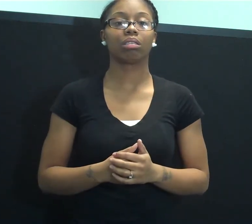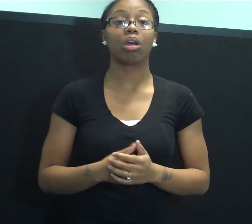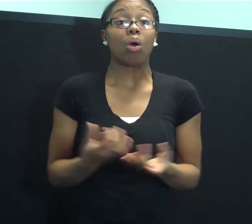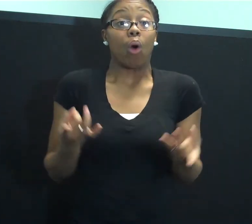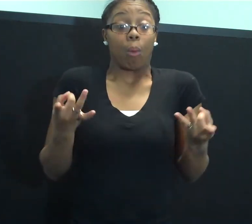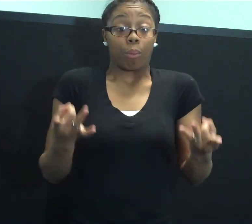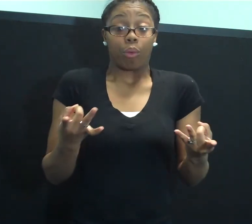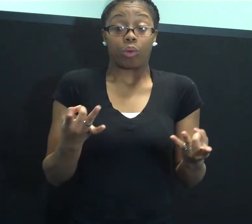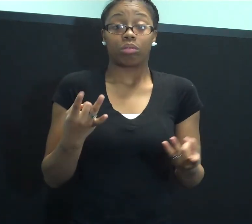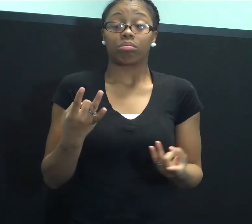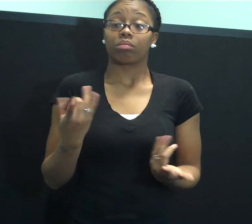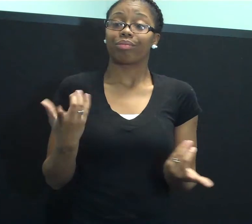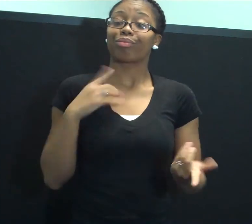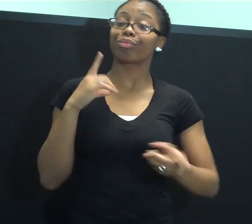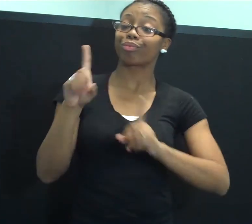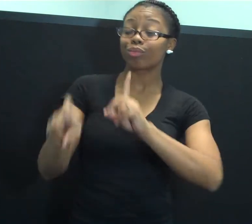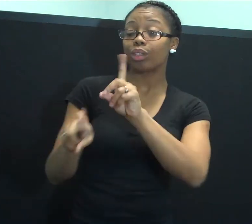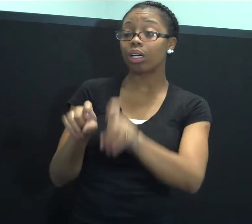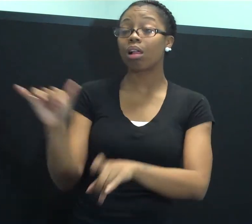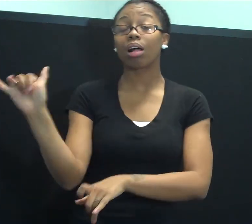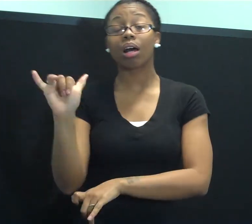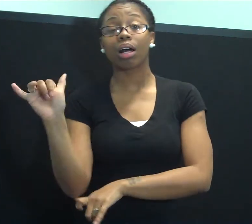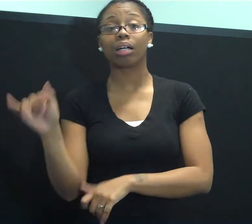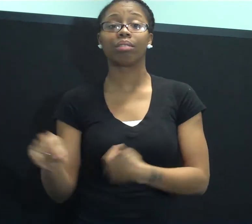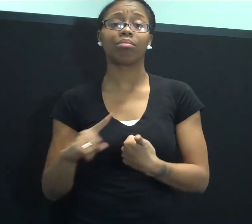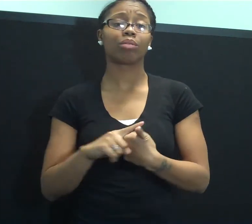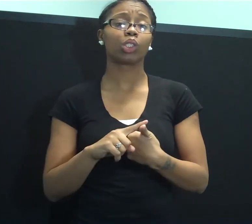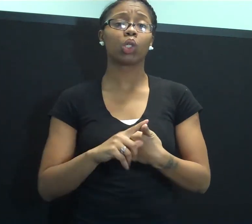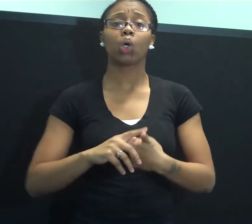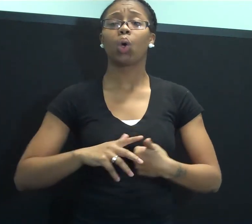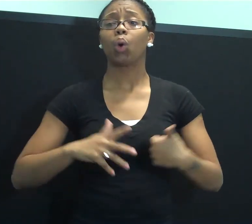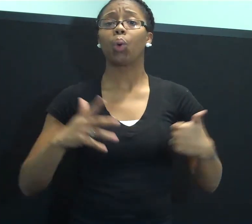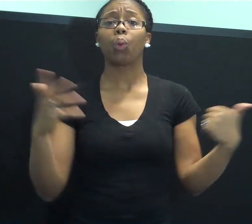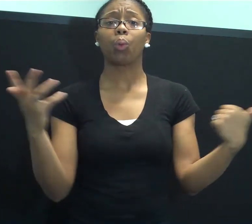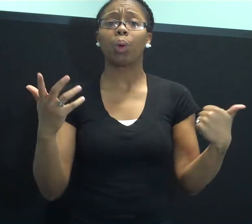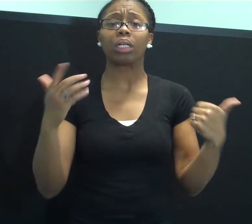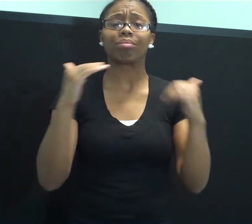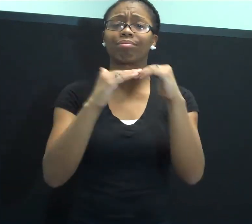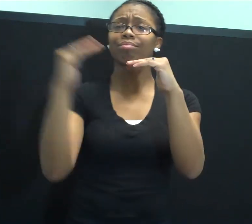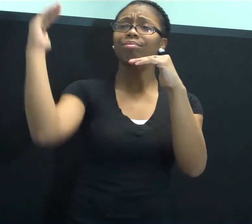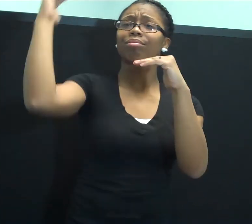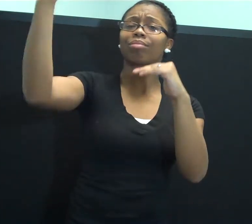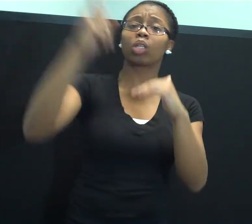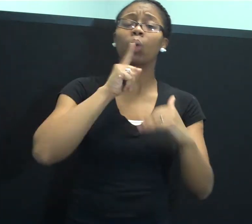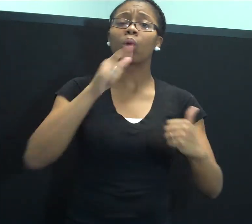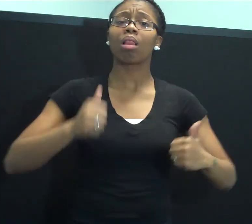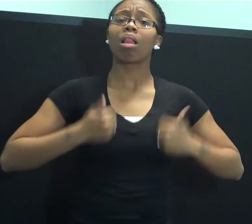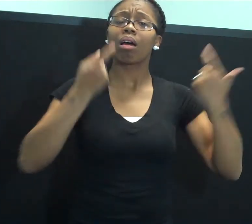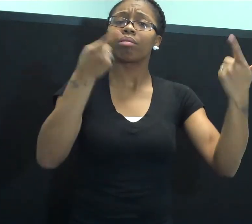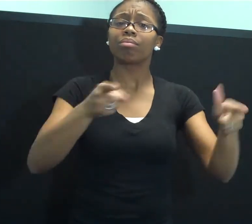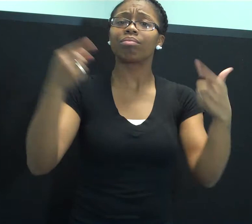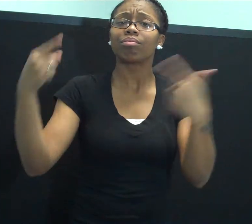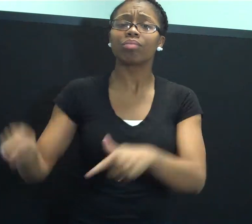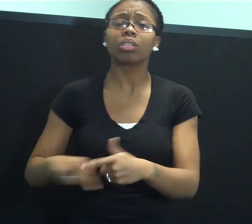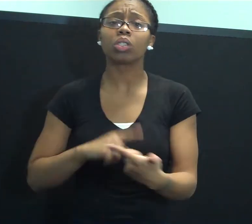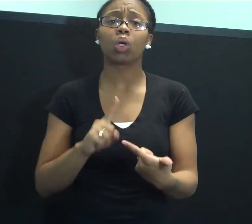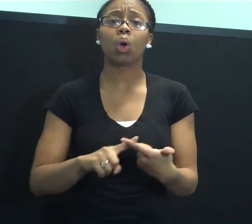ask questions like this. What is ultimate reality? What does it mean for something to be